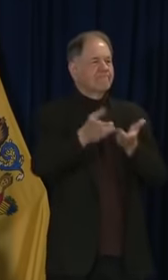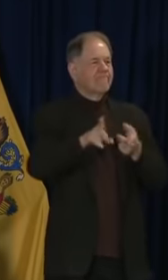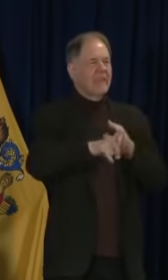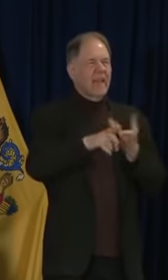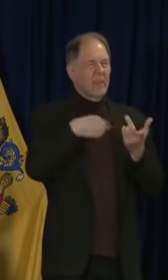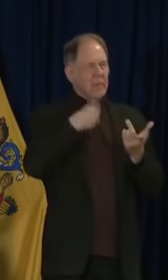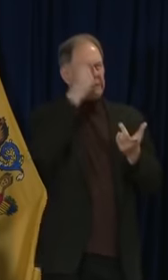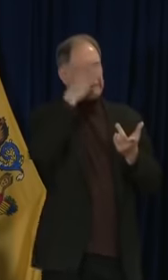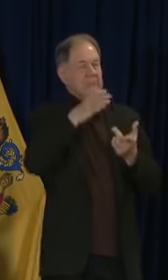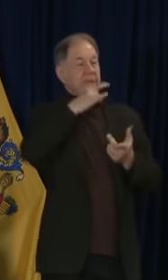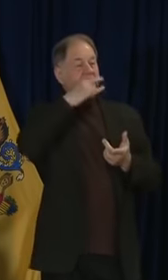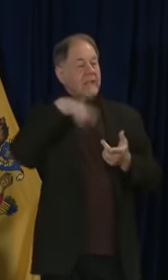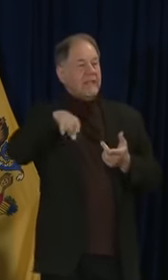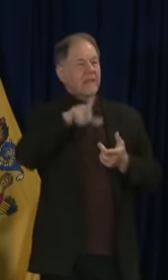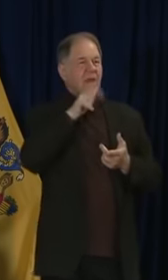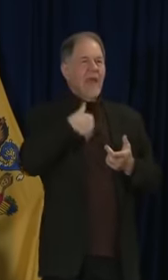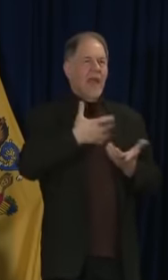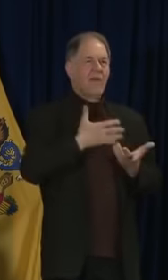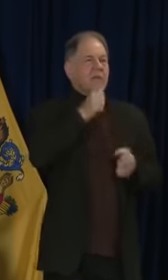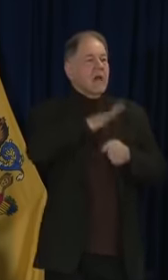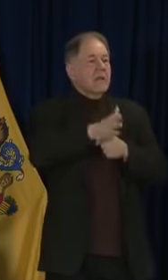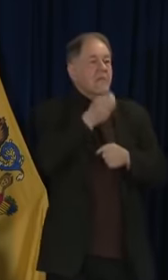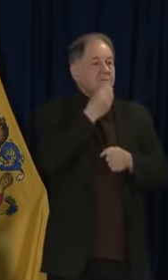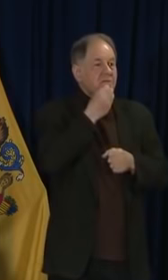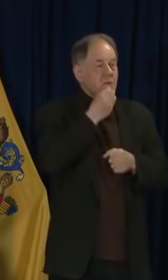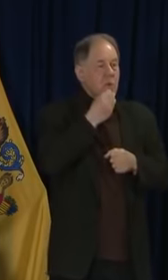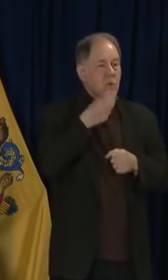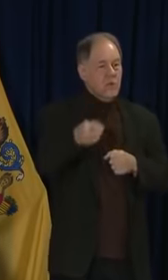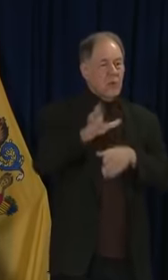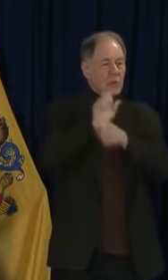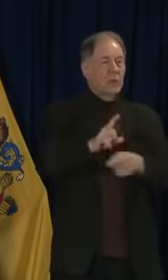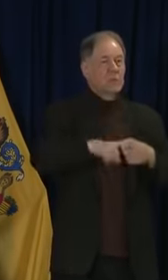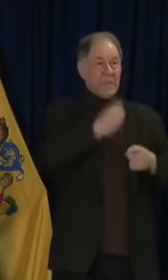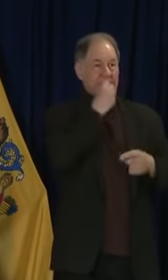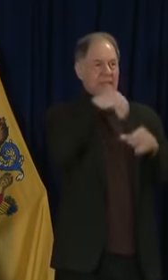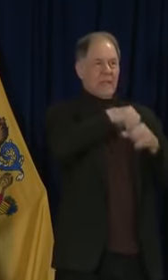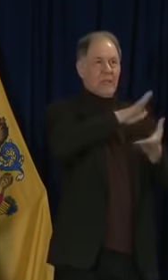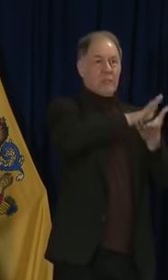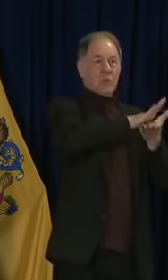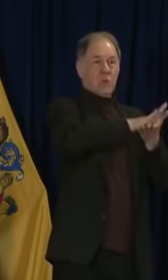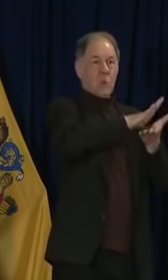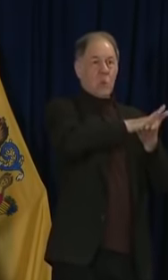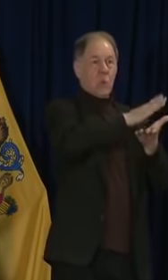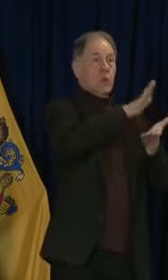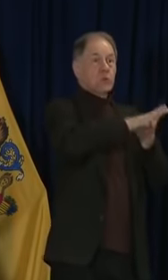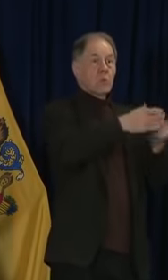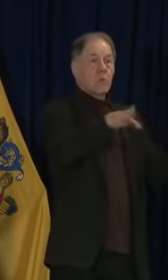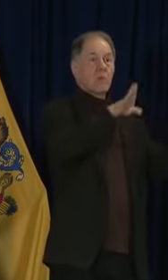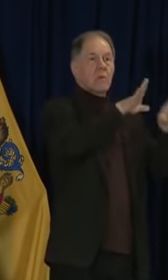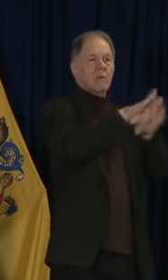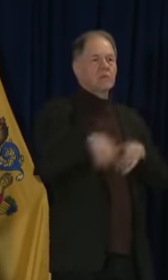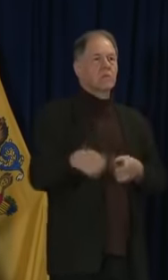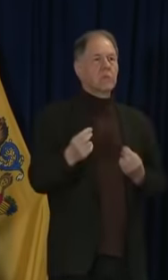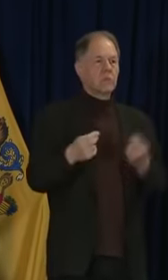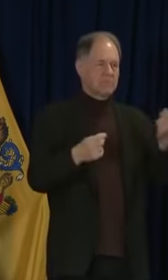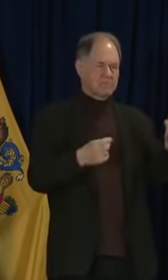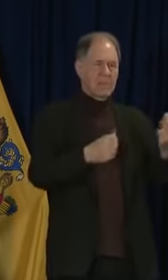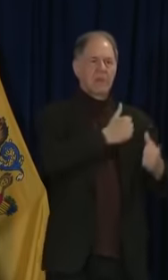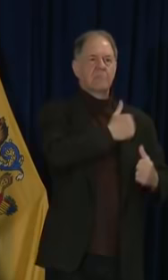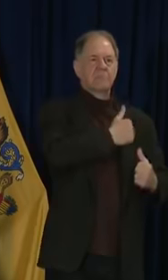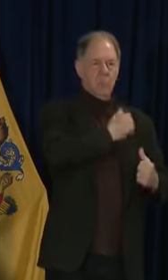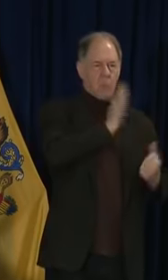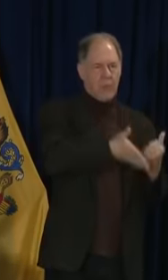so many times, who have food insecurity, and the only place that they're getting their reliable hot meal in a given day is through their